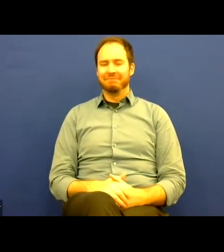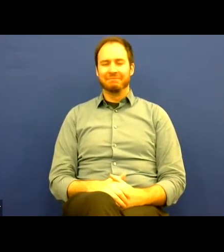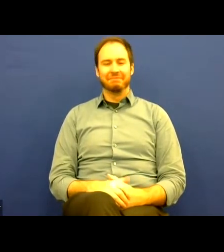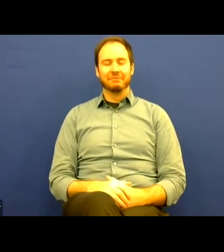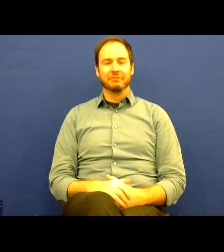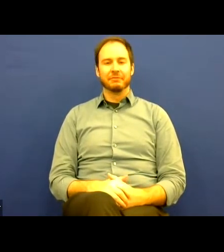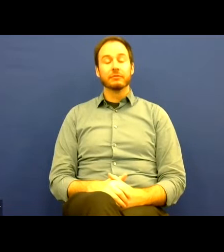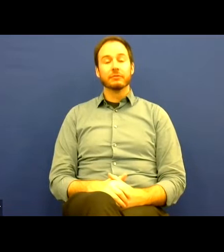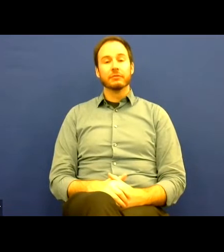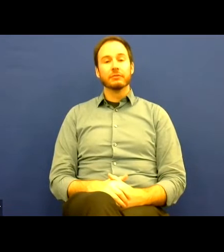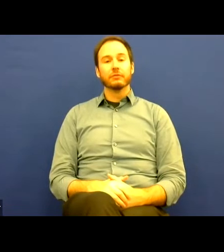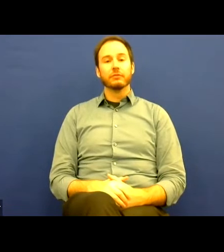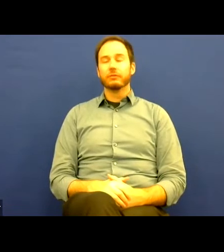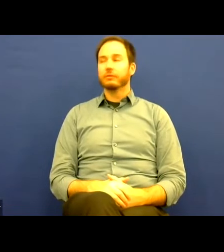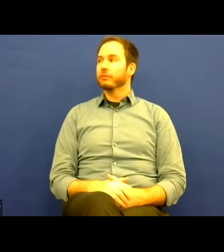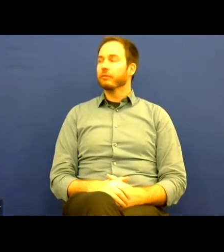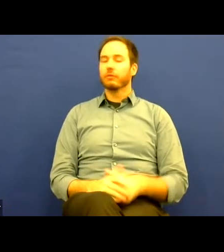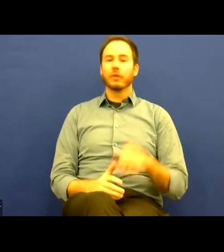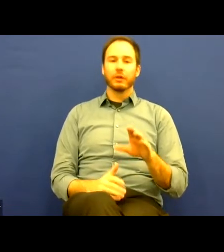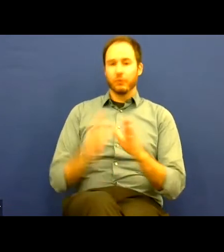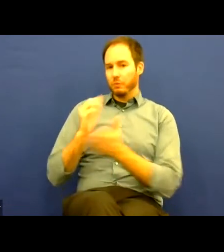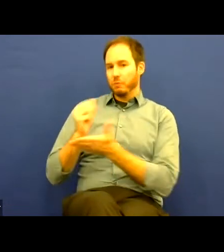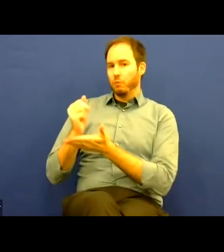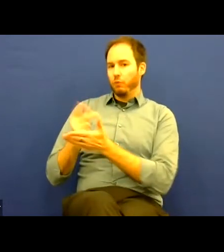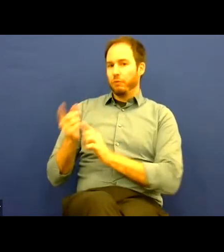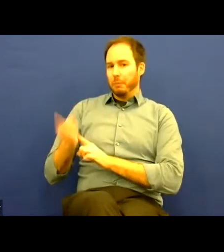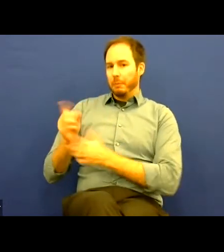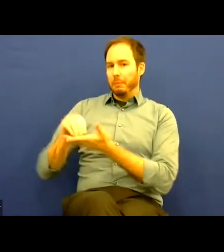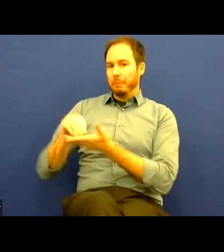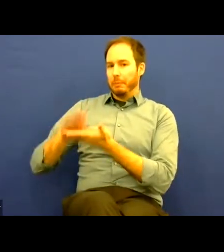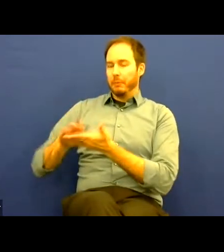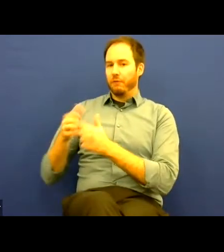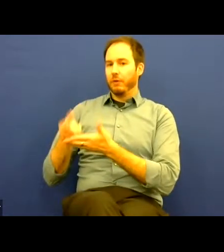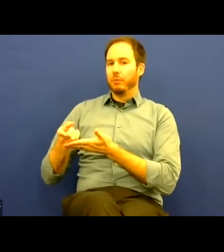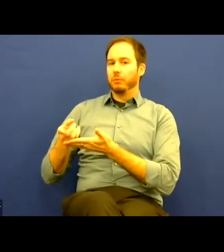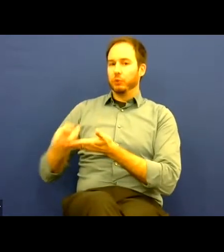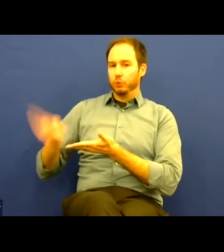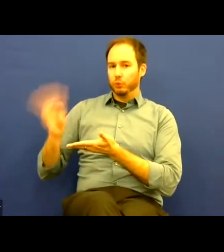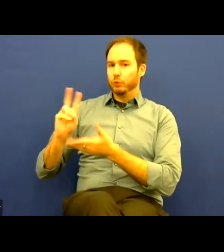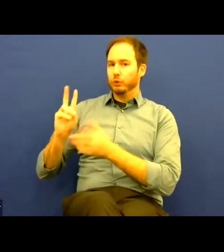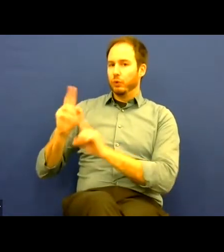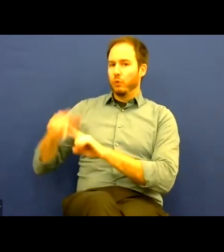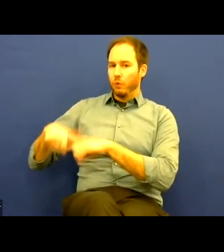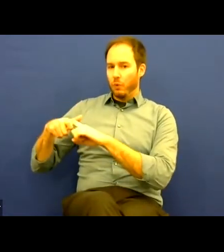So before I call for the approval of the minutes, I would just like to